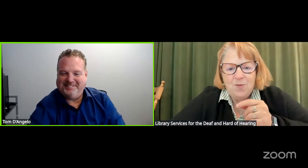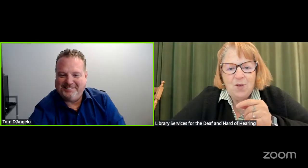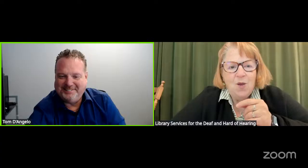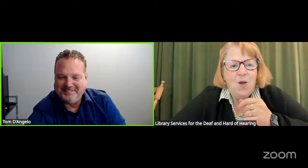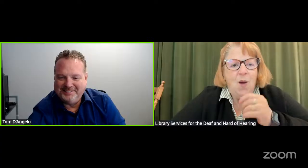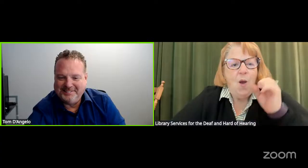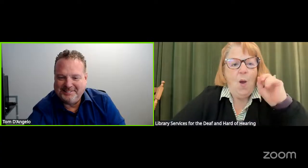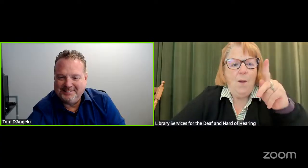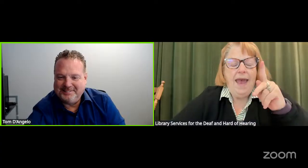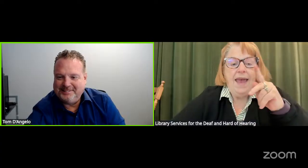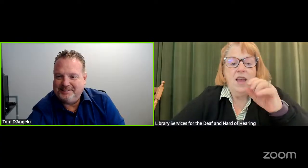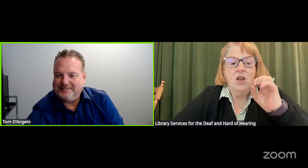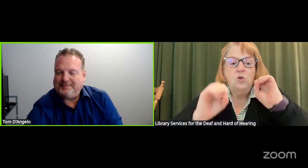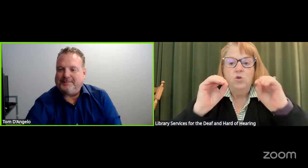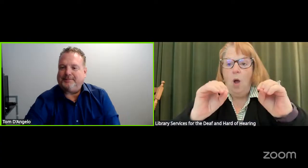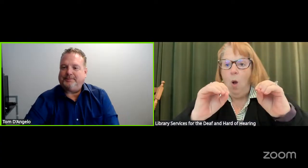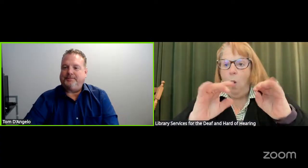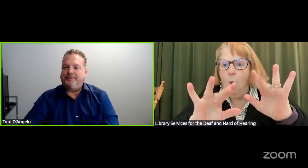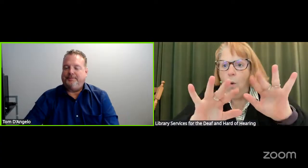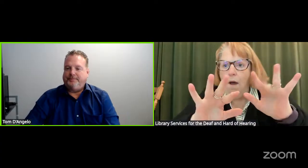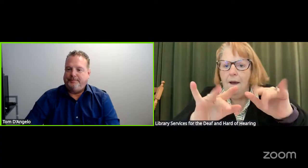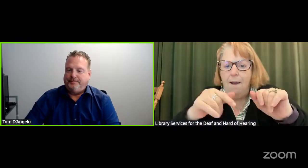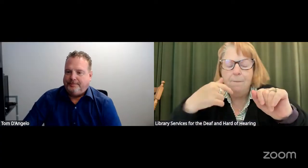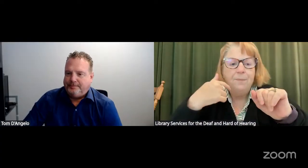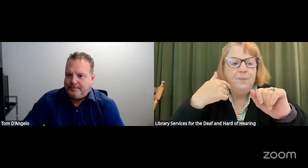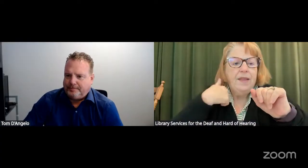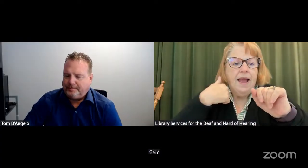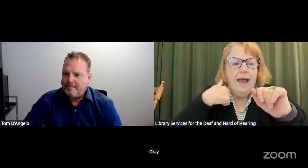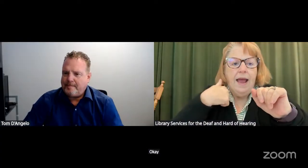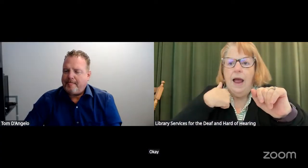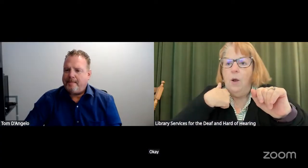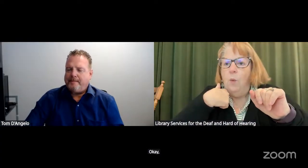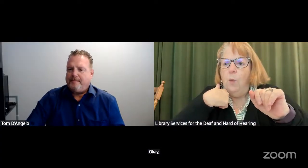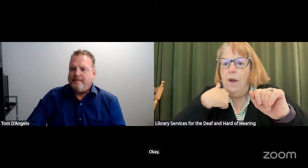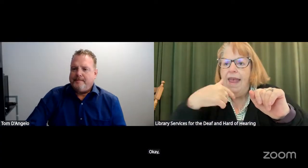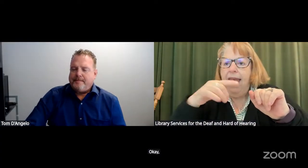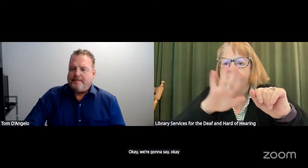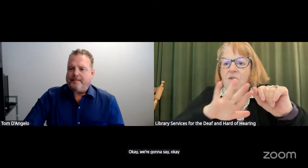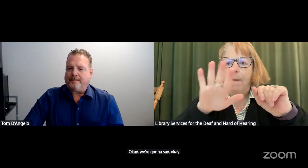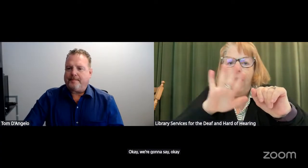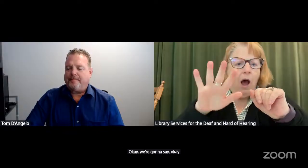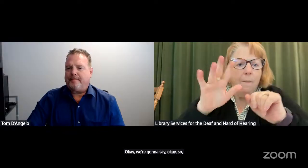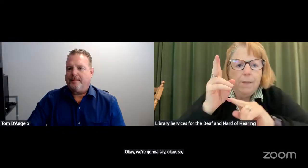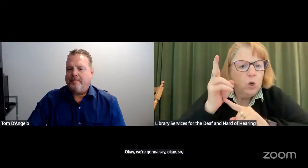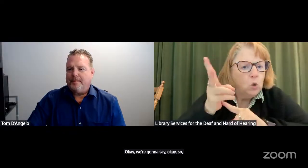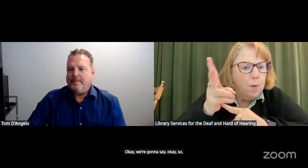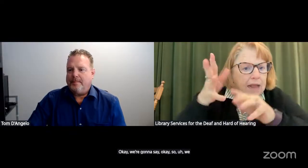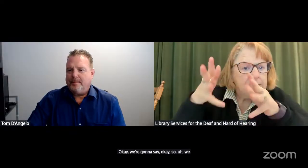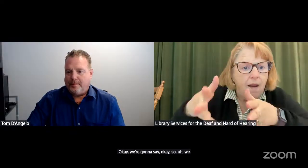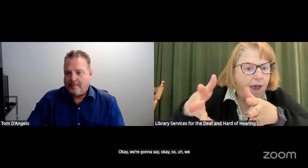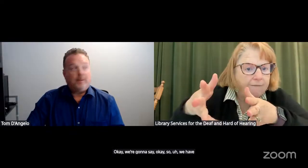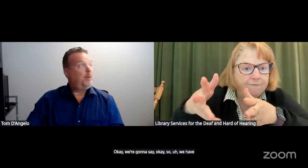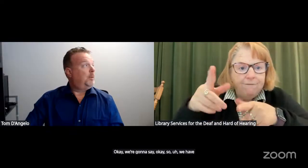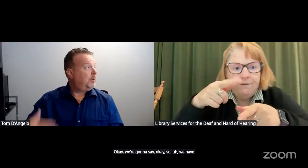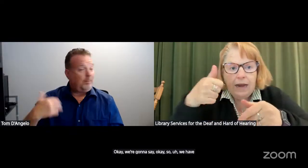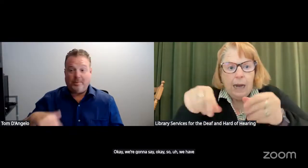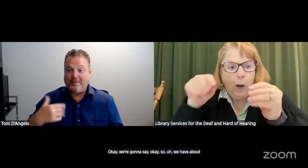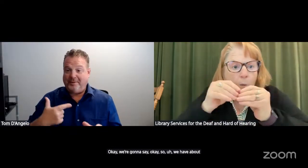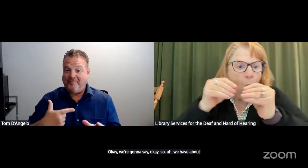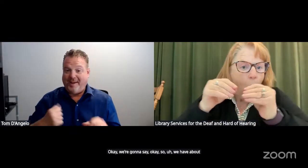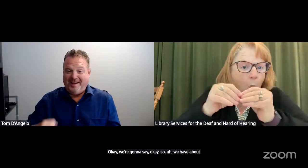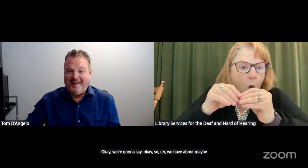Okay, Brenda saying, okay, so We have about